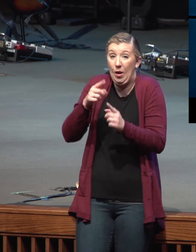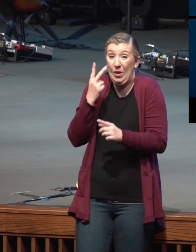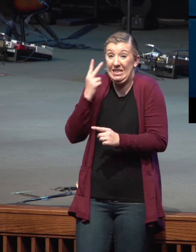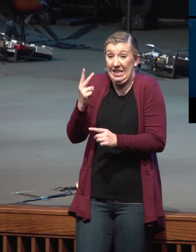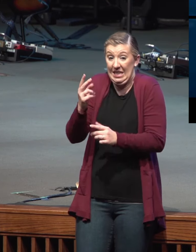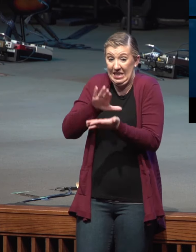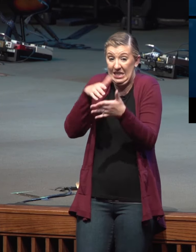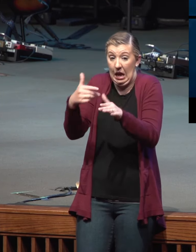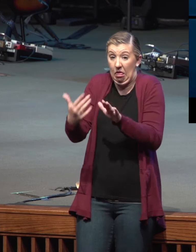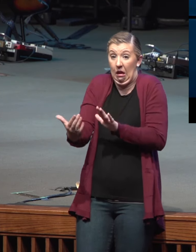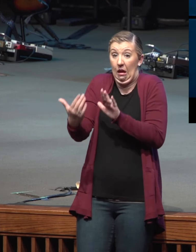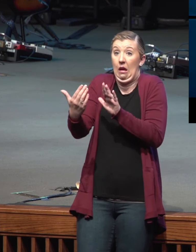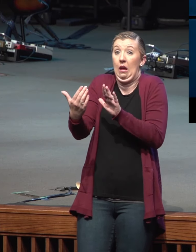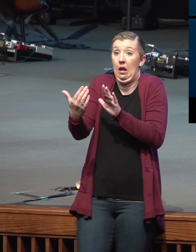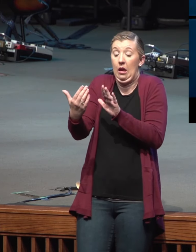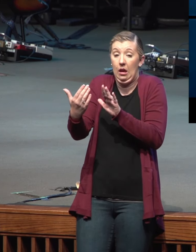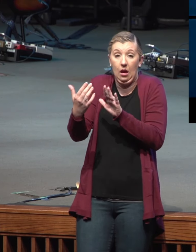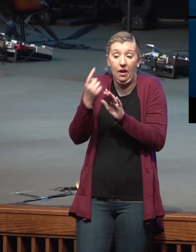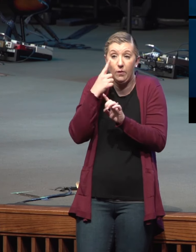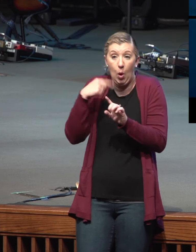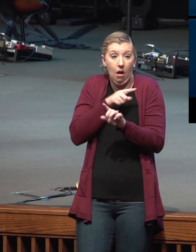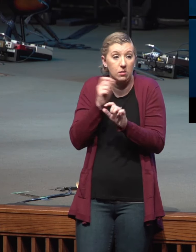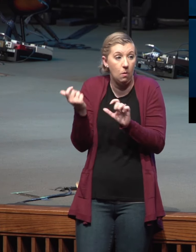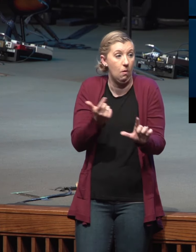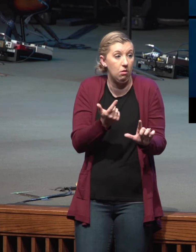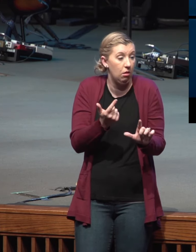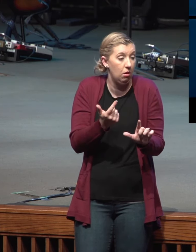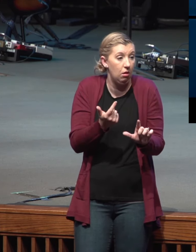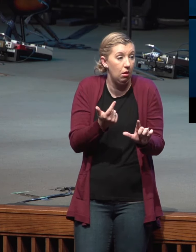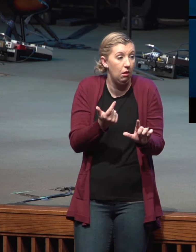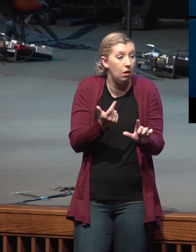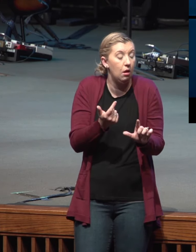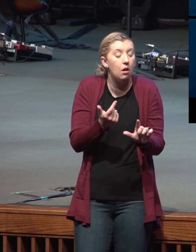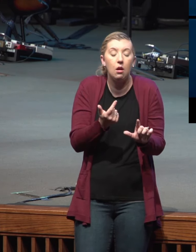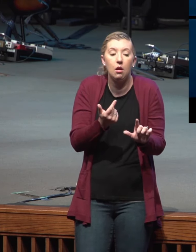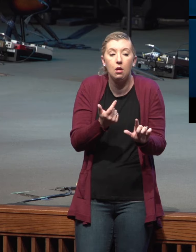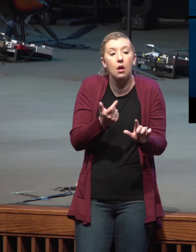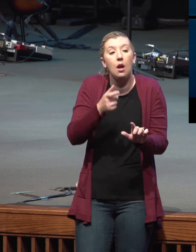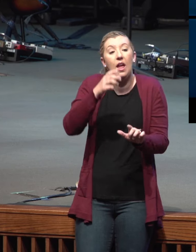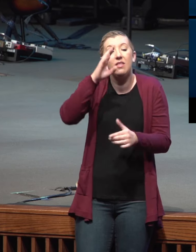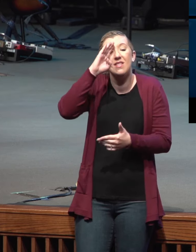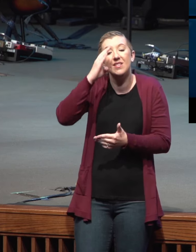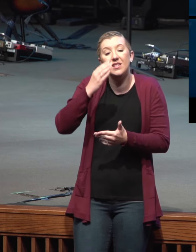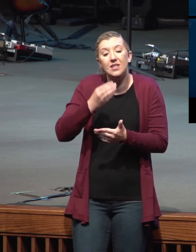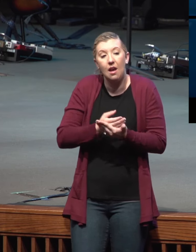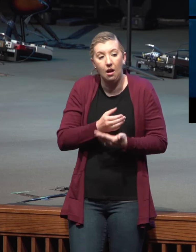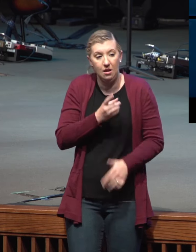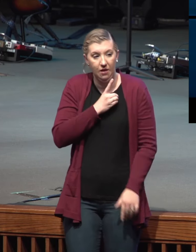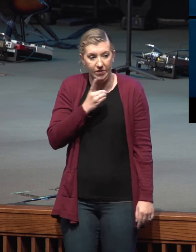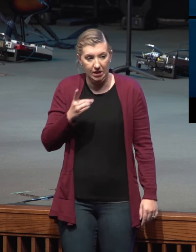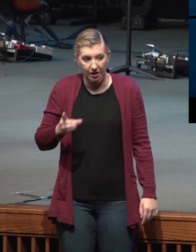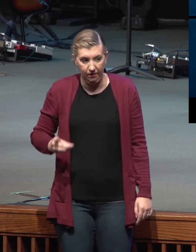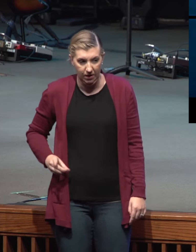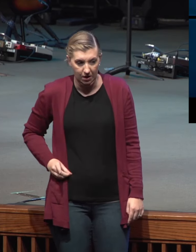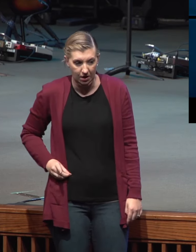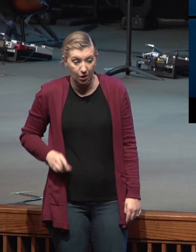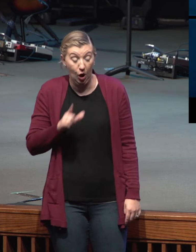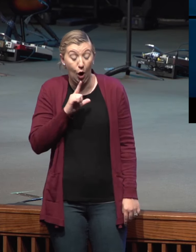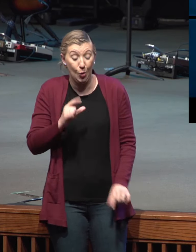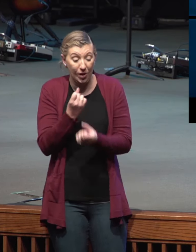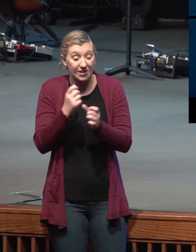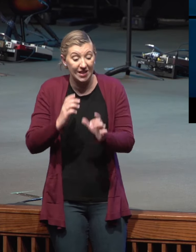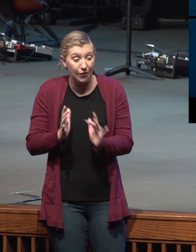death. That comes for us all. It was the Son of David, our Lord and